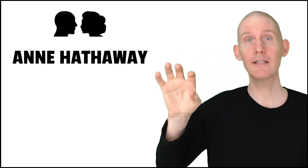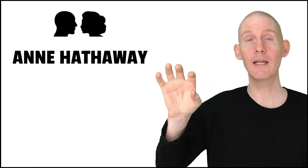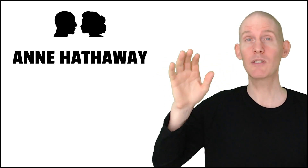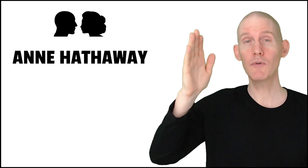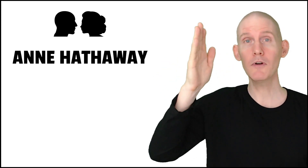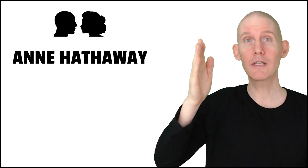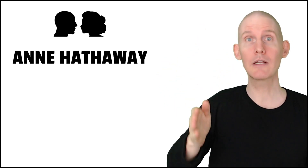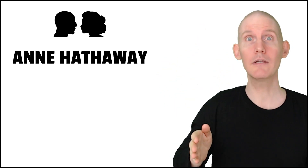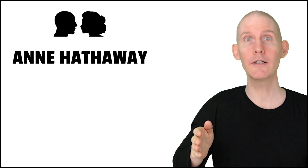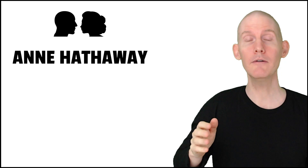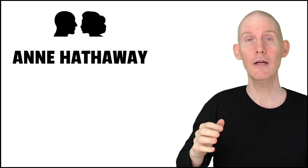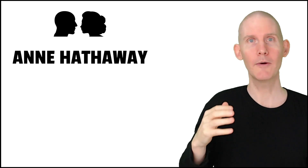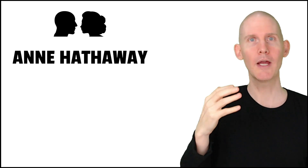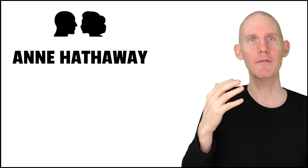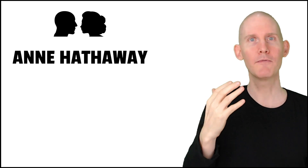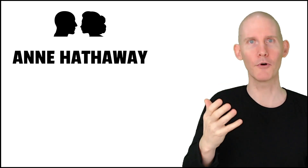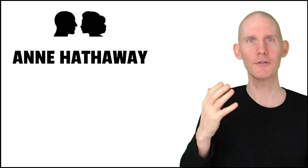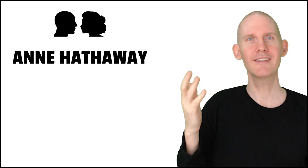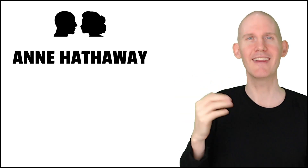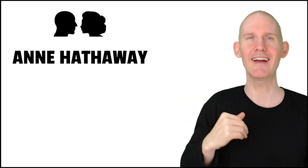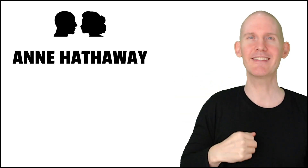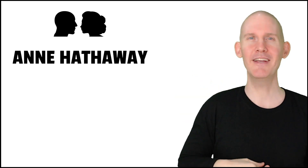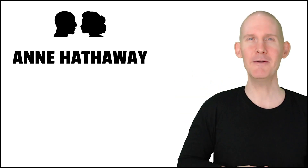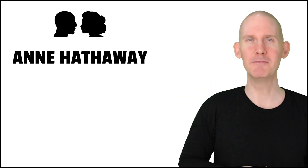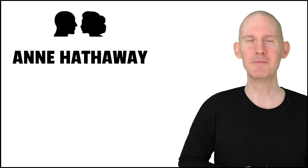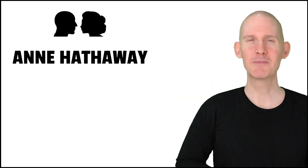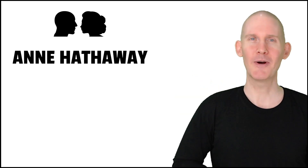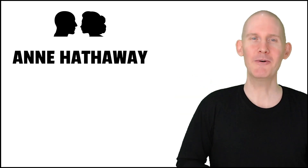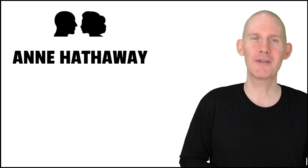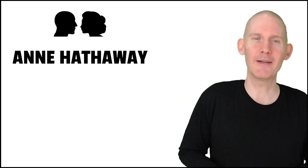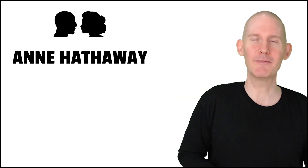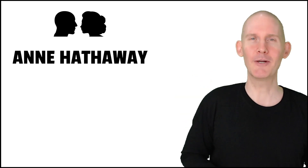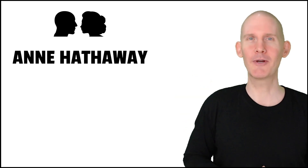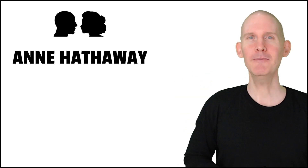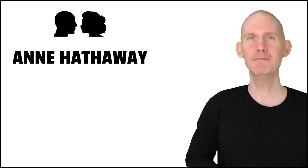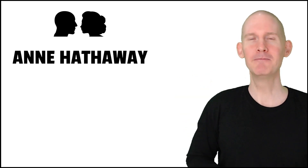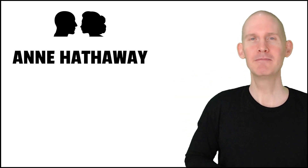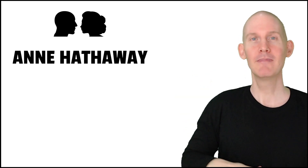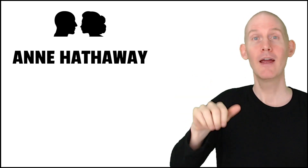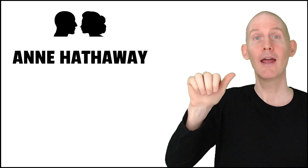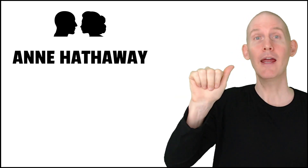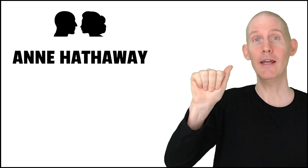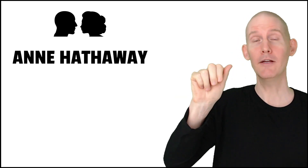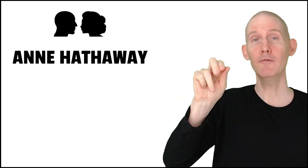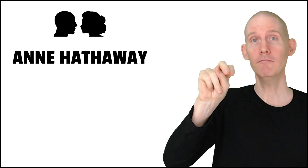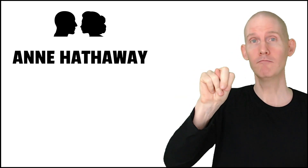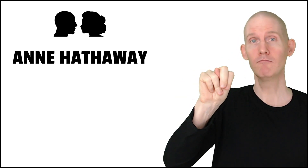it's very clear that we have a first and last name. Okay, here we go. Anne